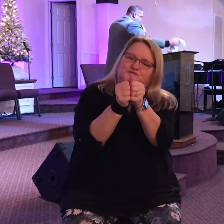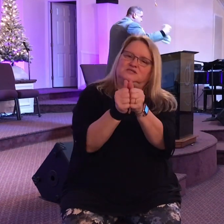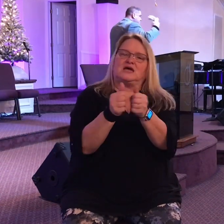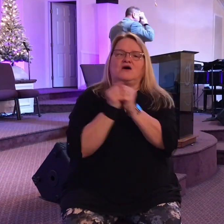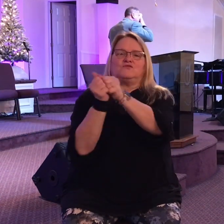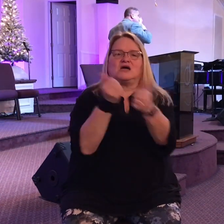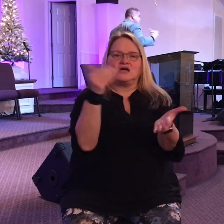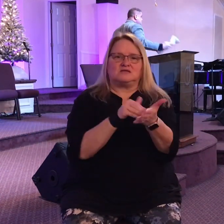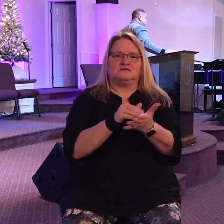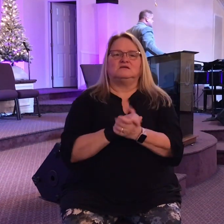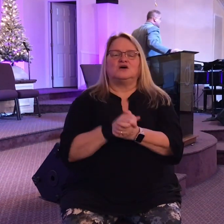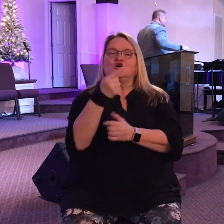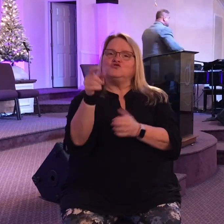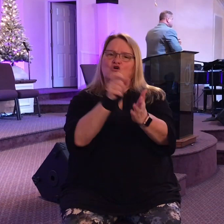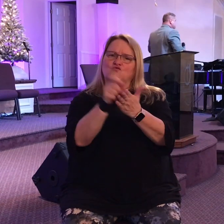this church.